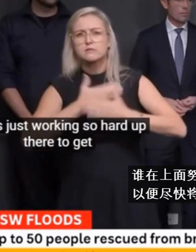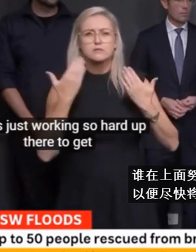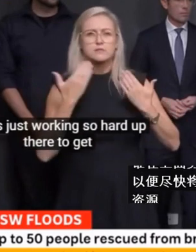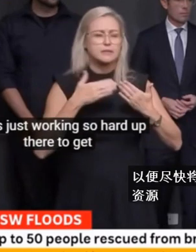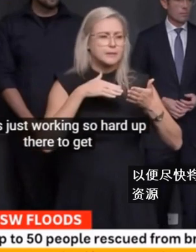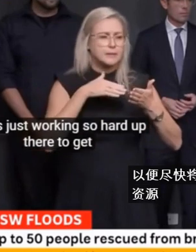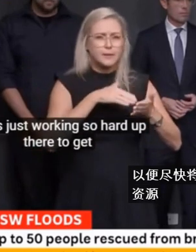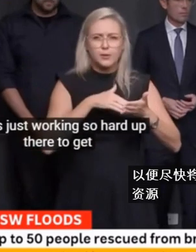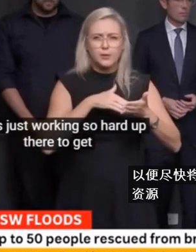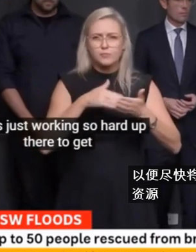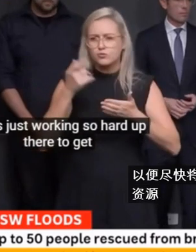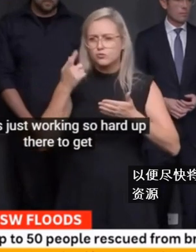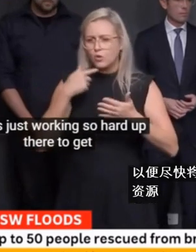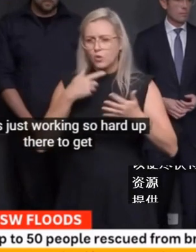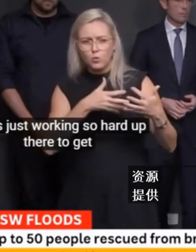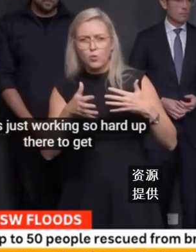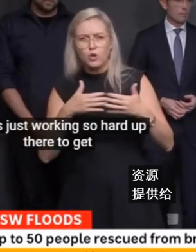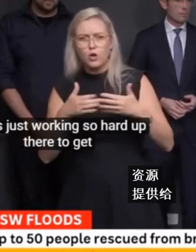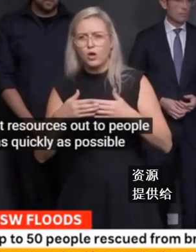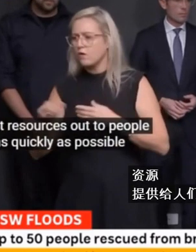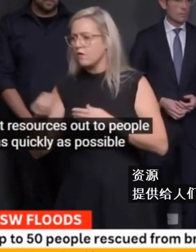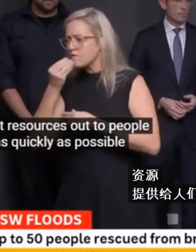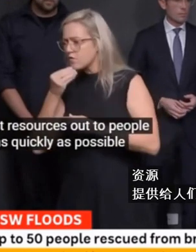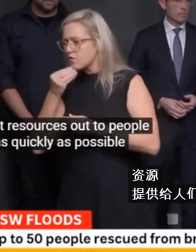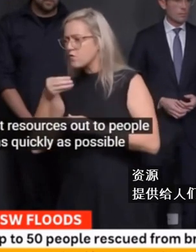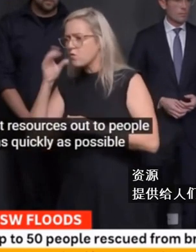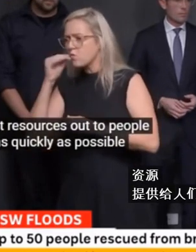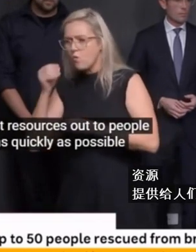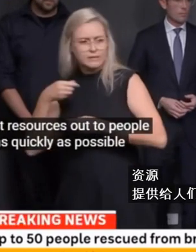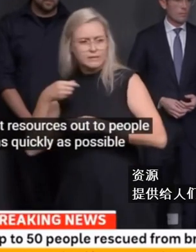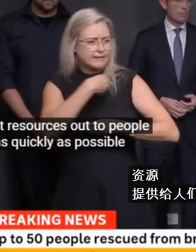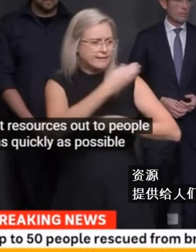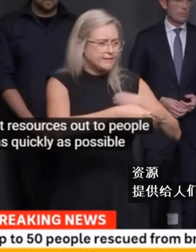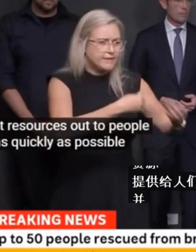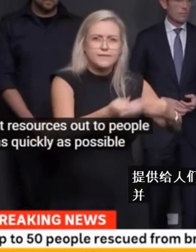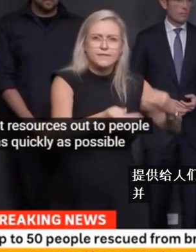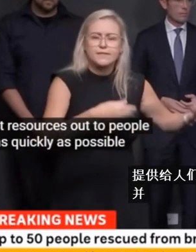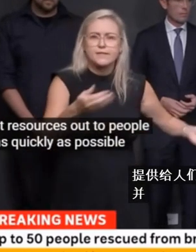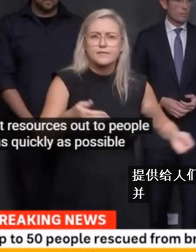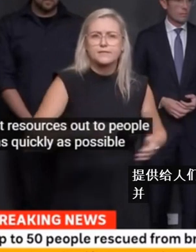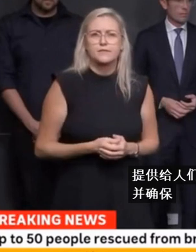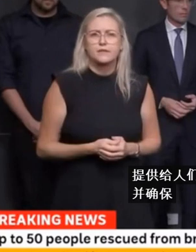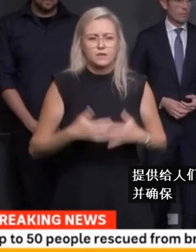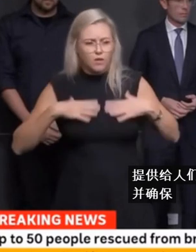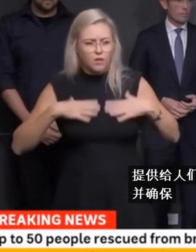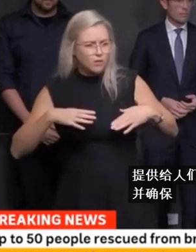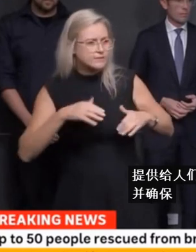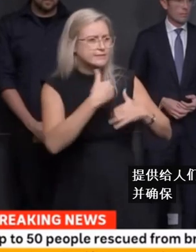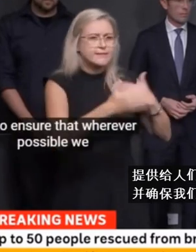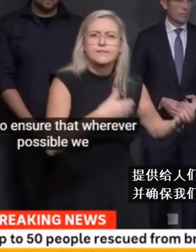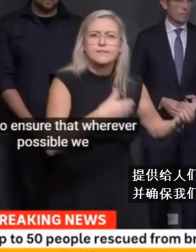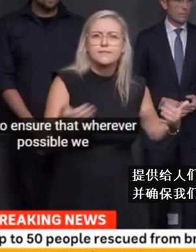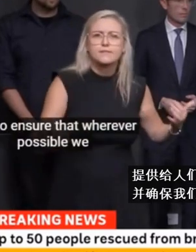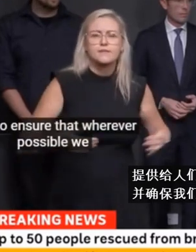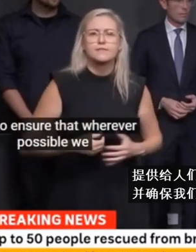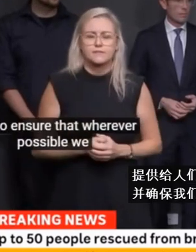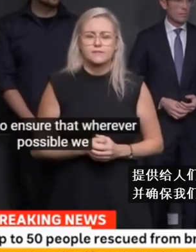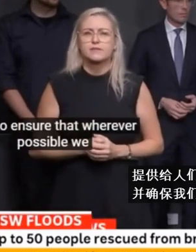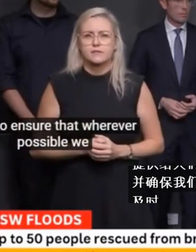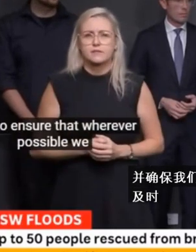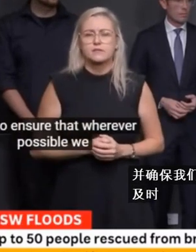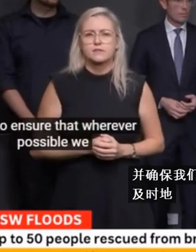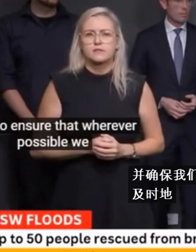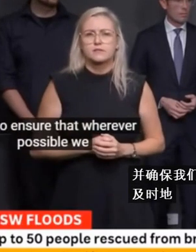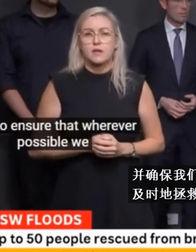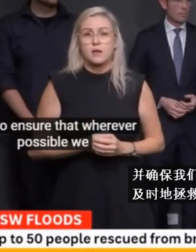get resources out to people as quickly as possible and to ensure that wherever possible